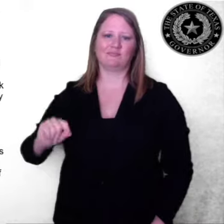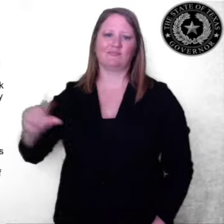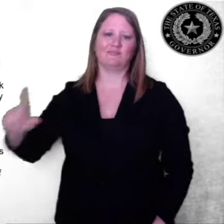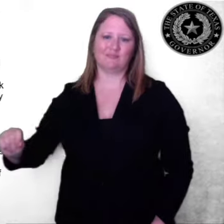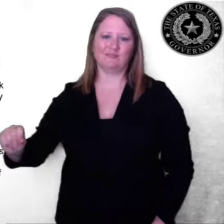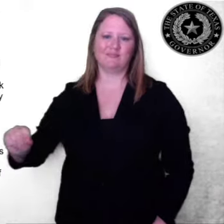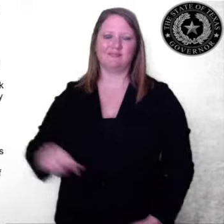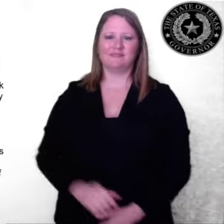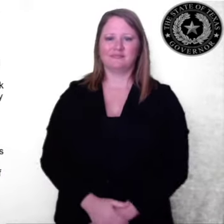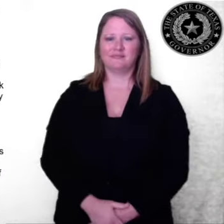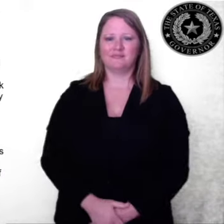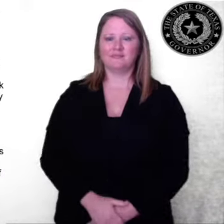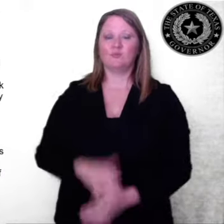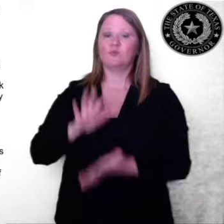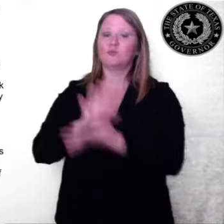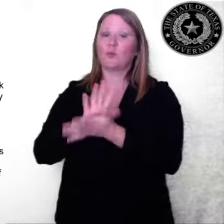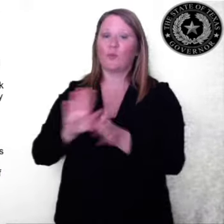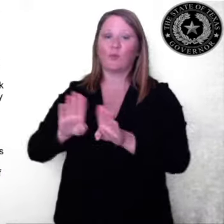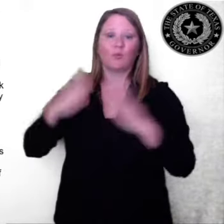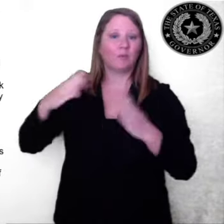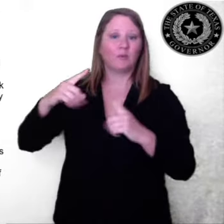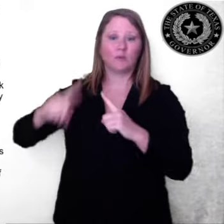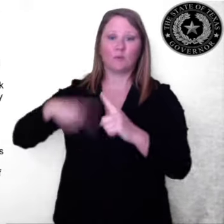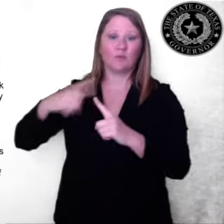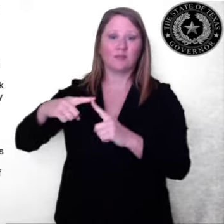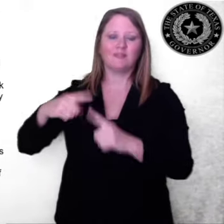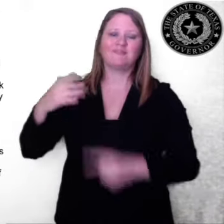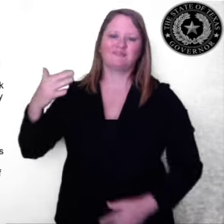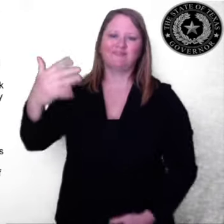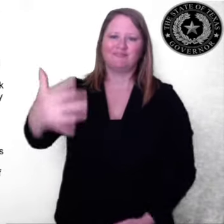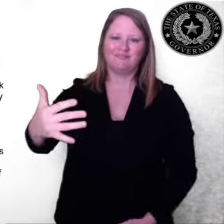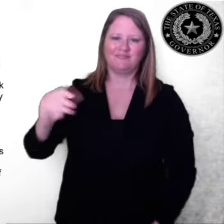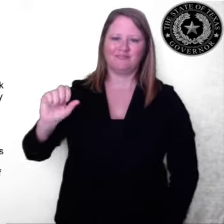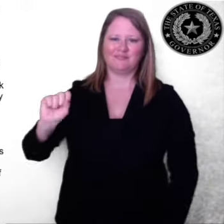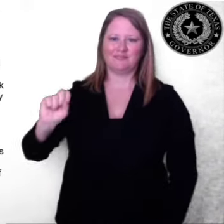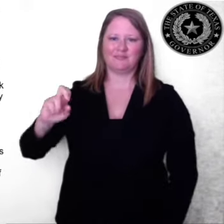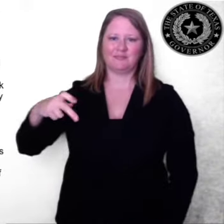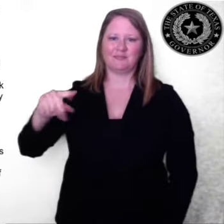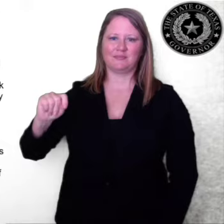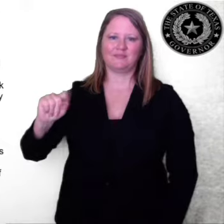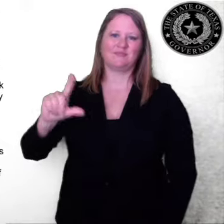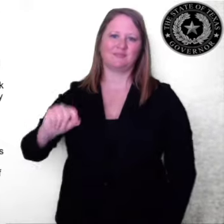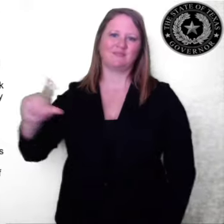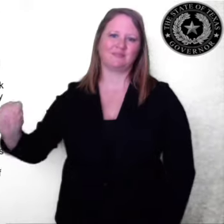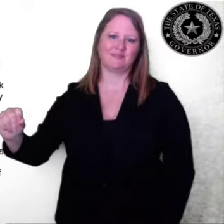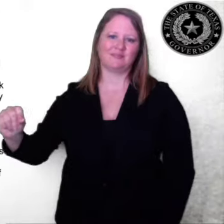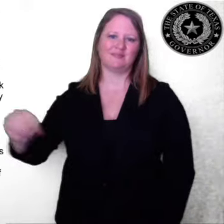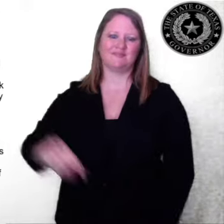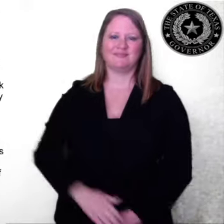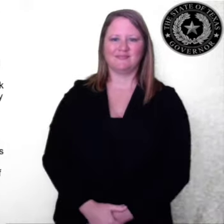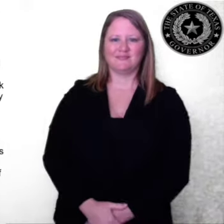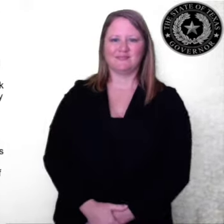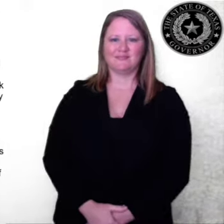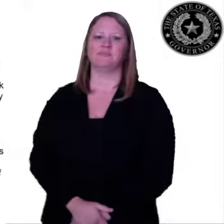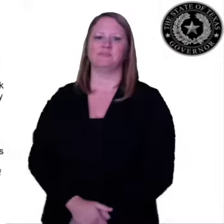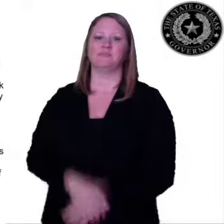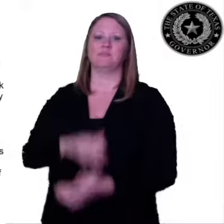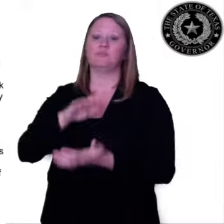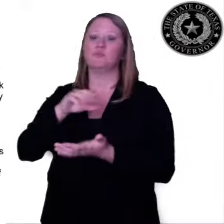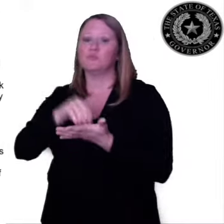classroom attendance by students and shall not recommence before the end of the 2019-2020 school